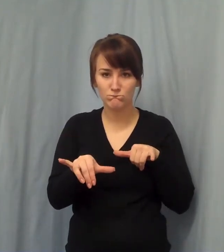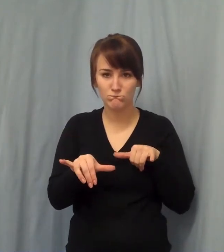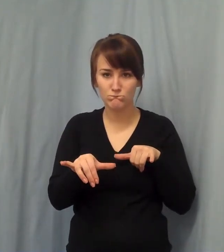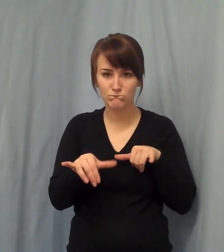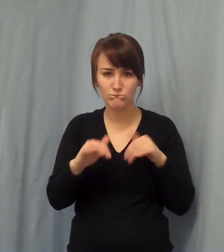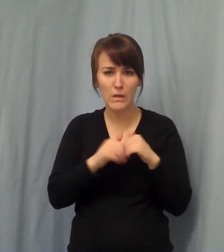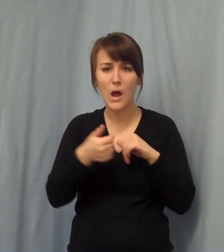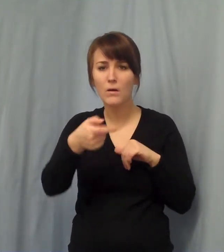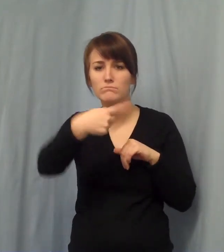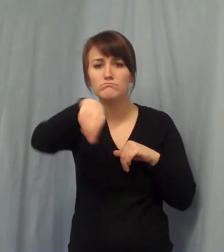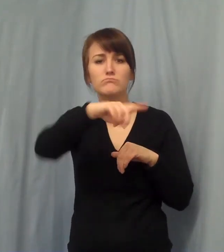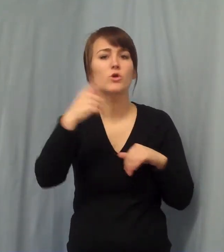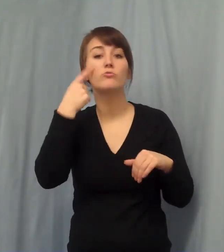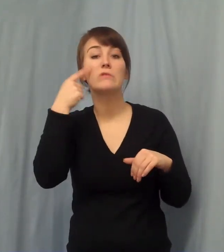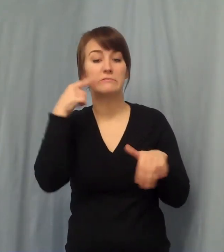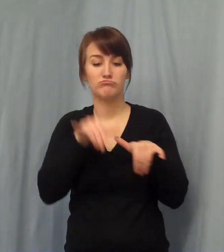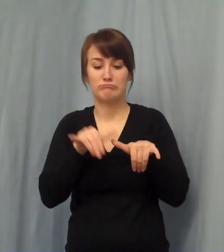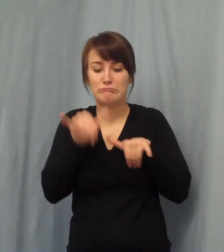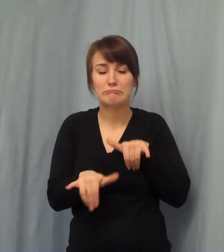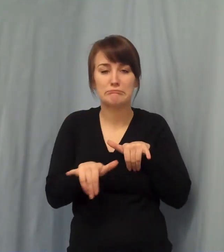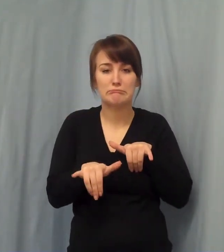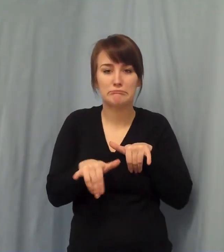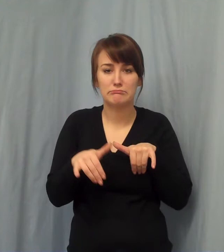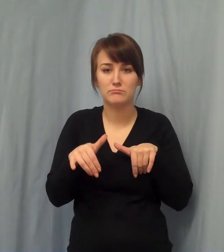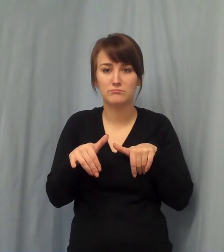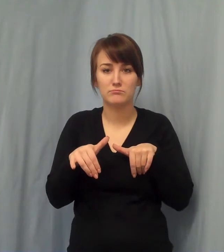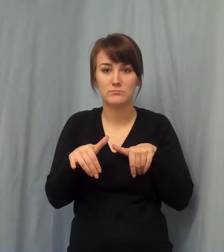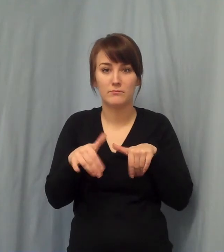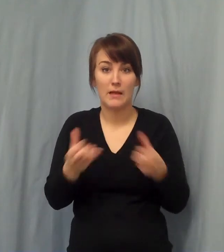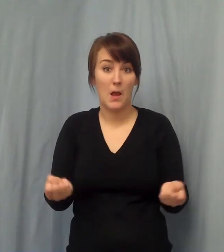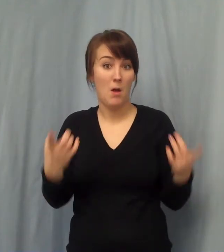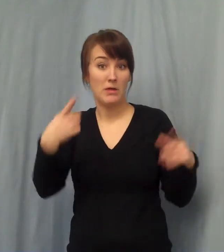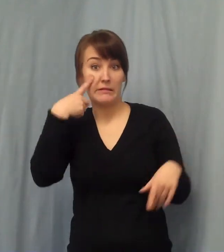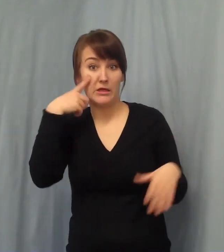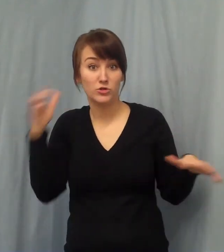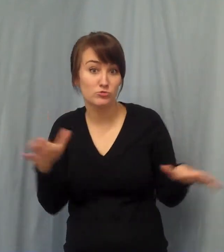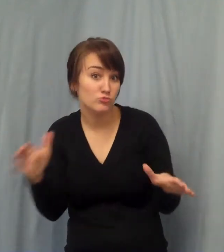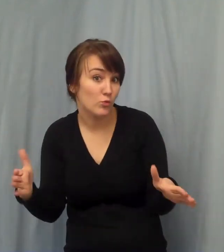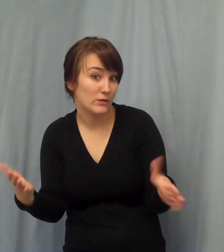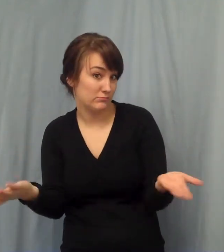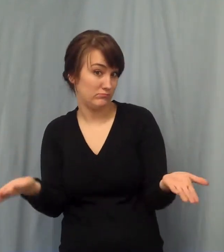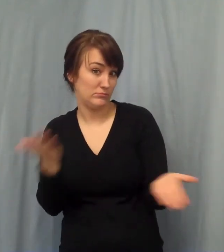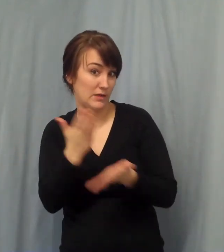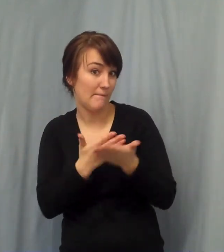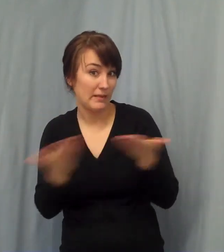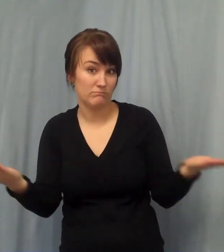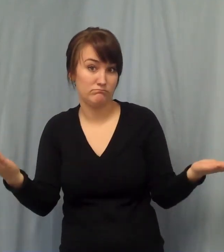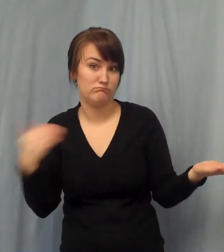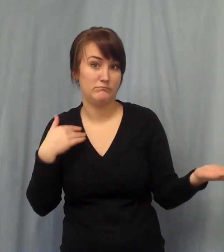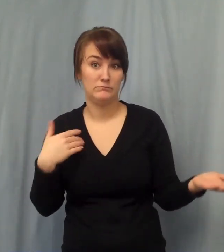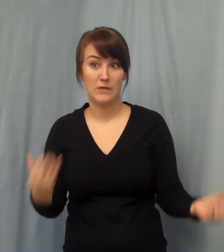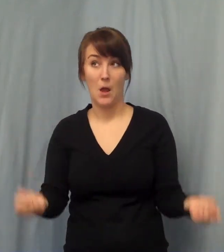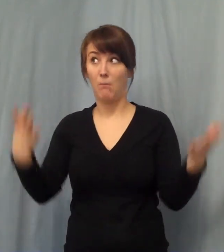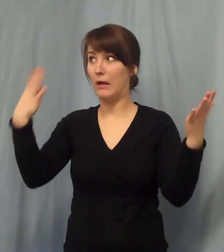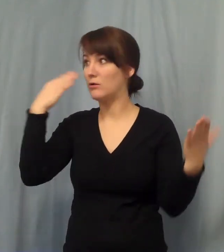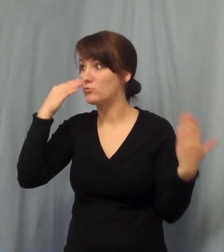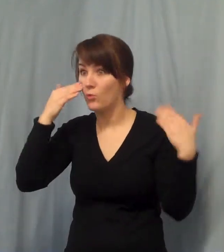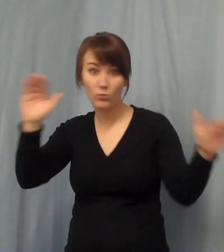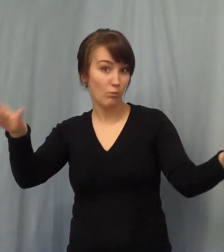there? How many people think that they're doing something? How many people think that they don't know? Take